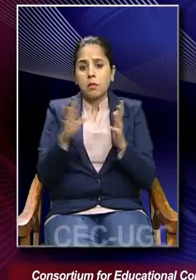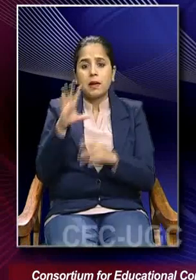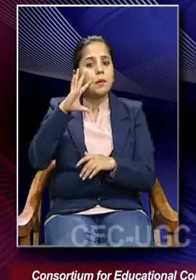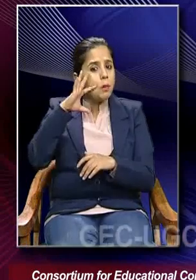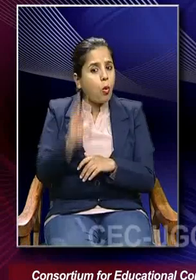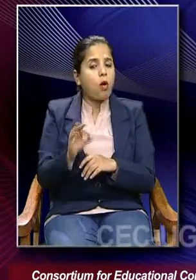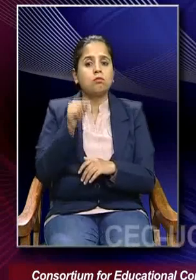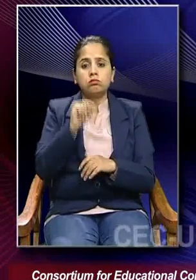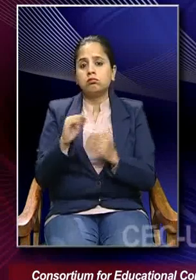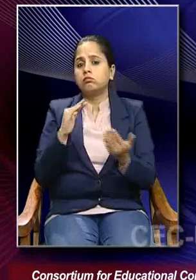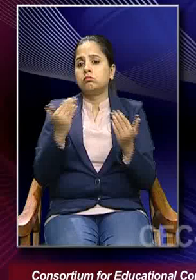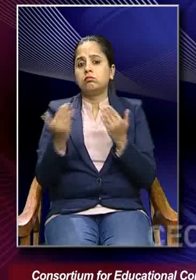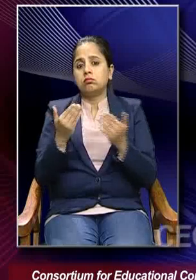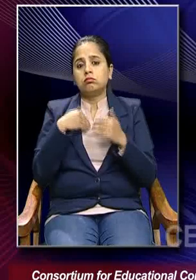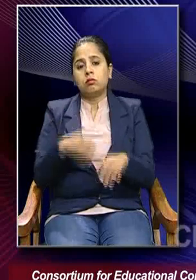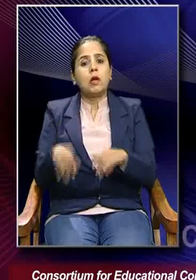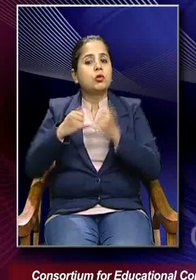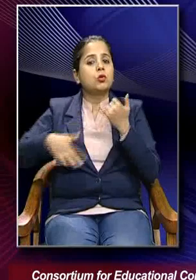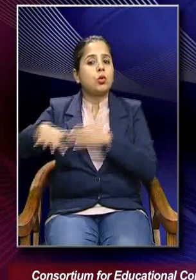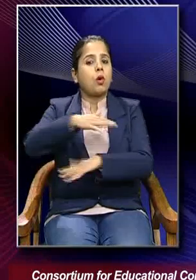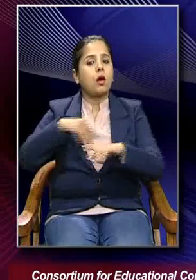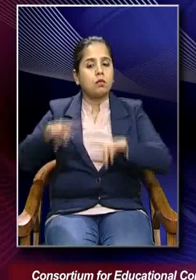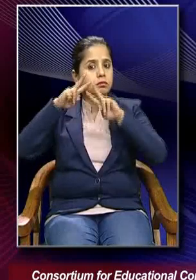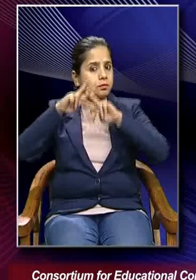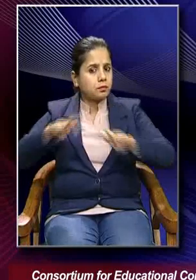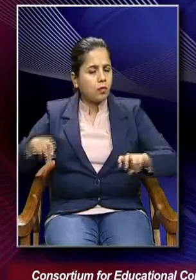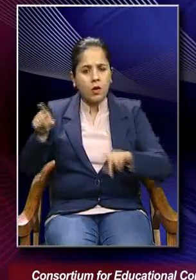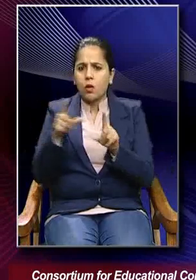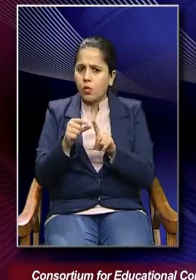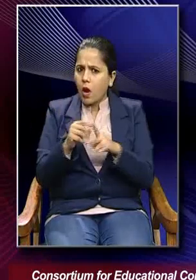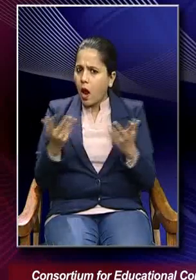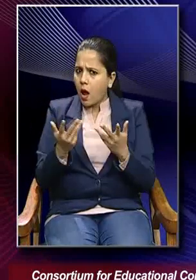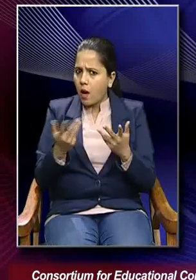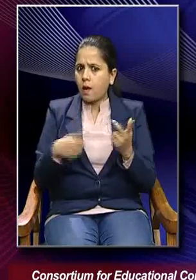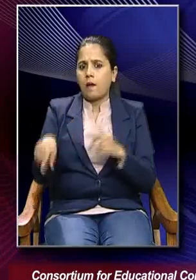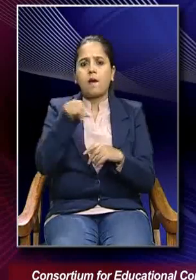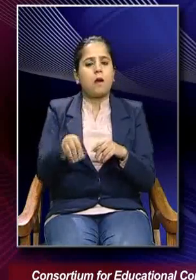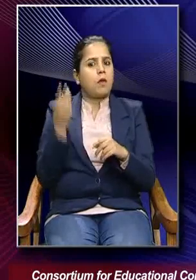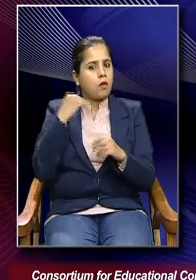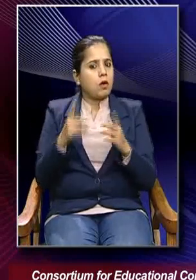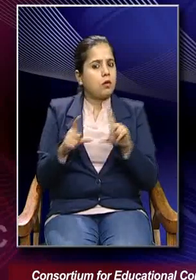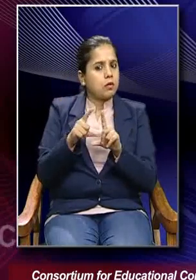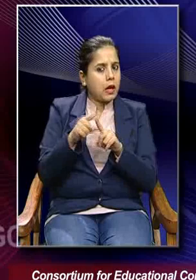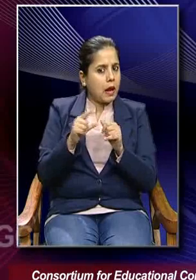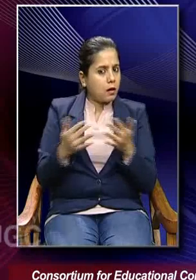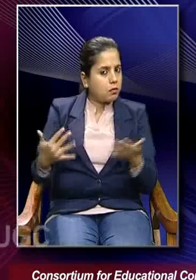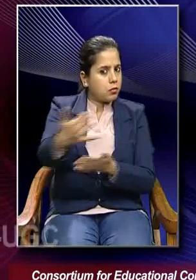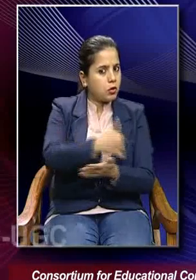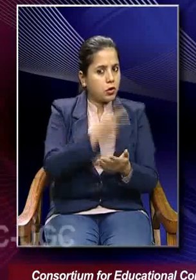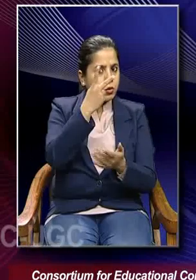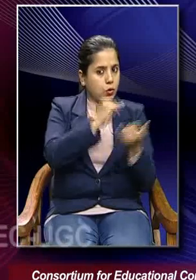important method for studying society. How did they do this? They kind of did a survey of 2 different